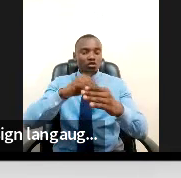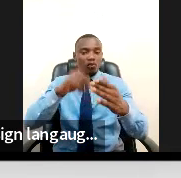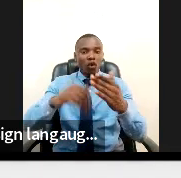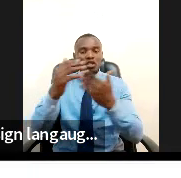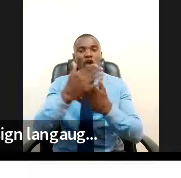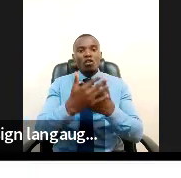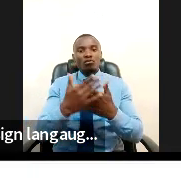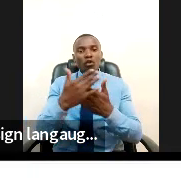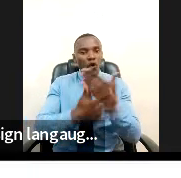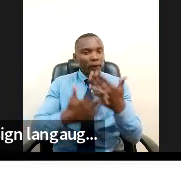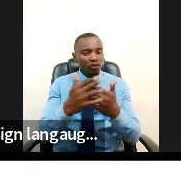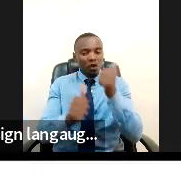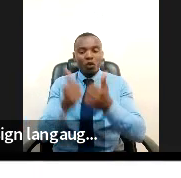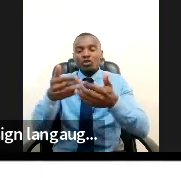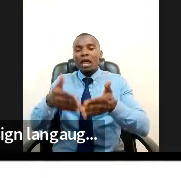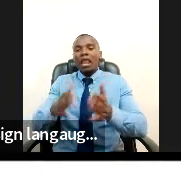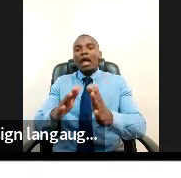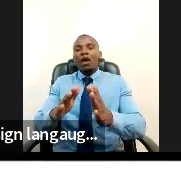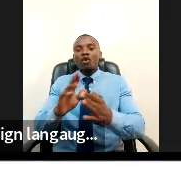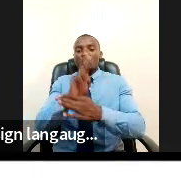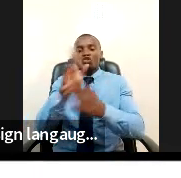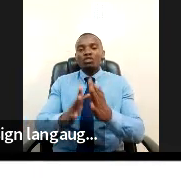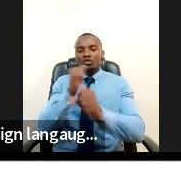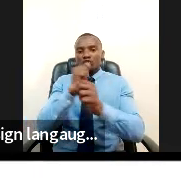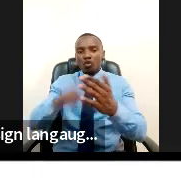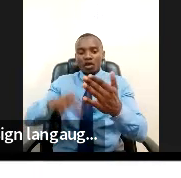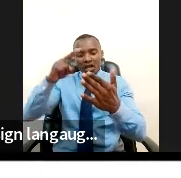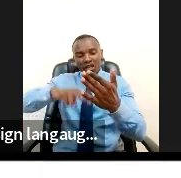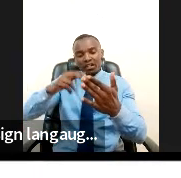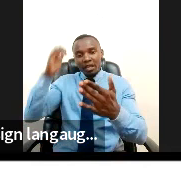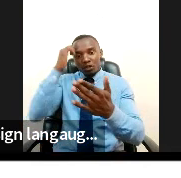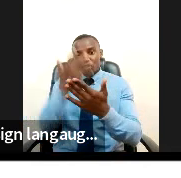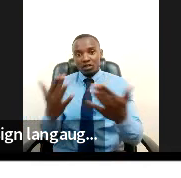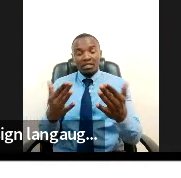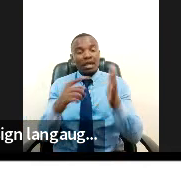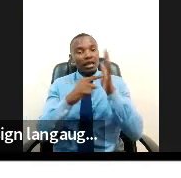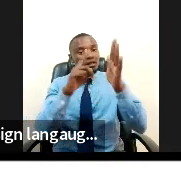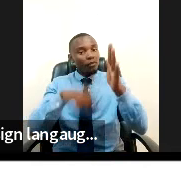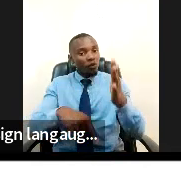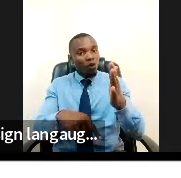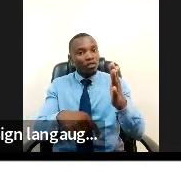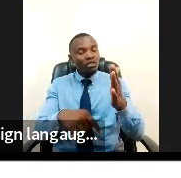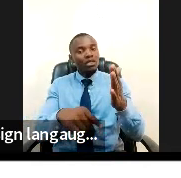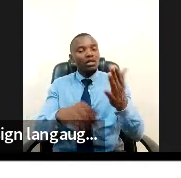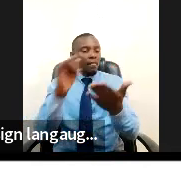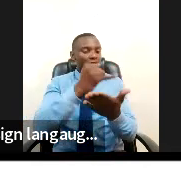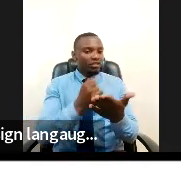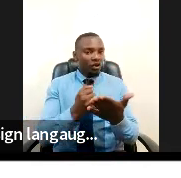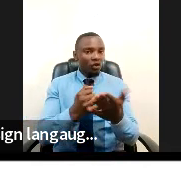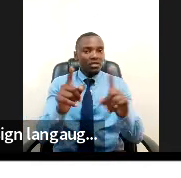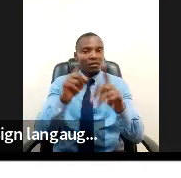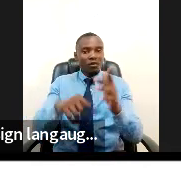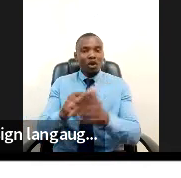will enable our users to read educational tools such as graphs and charts. Our journey has comprised of